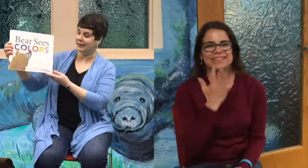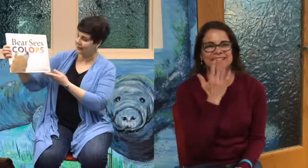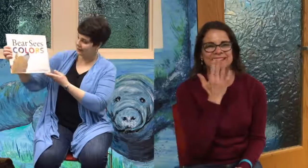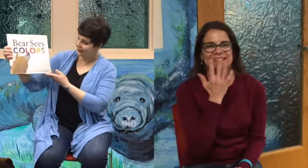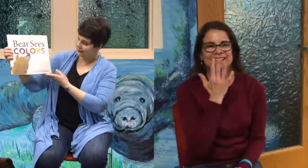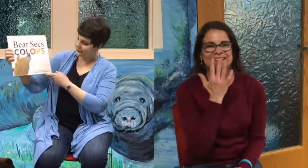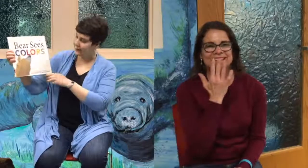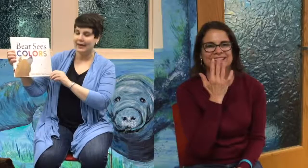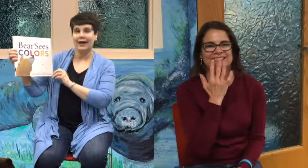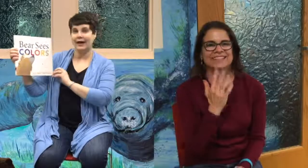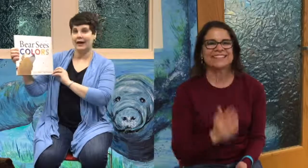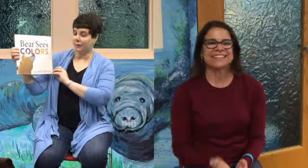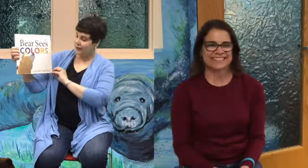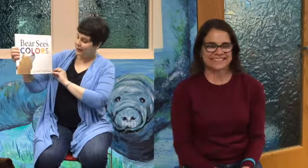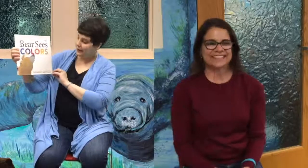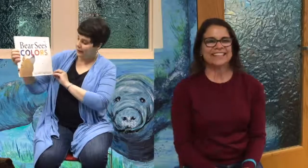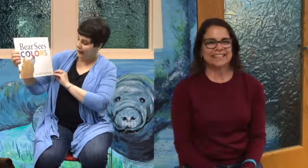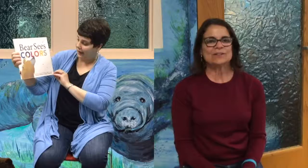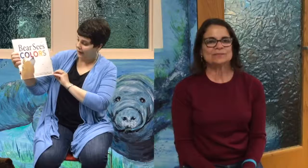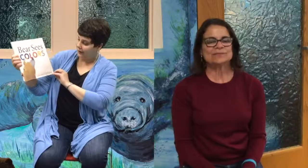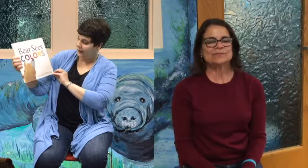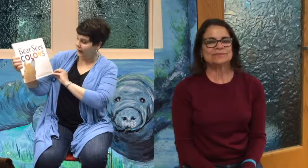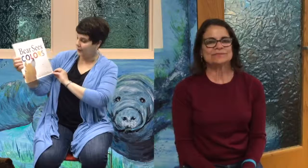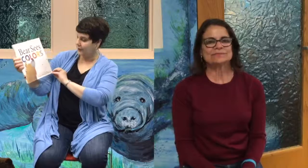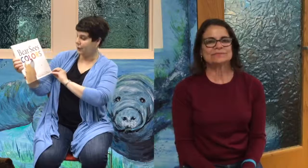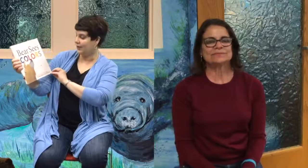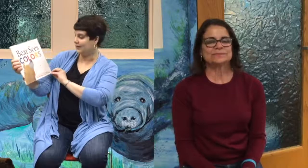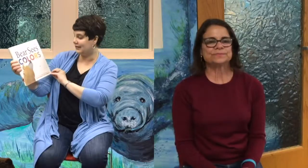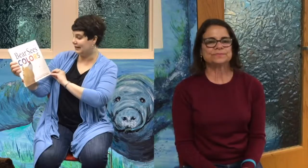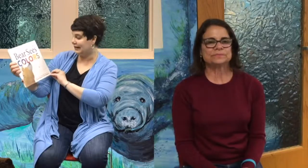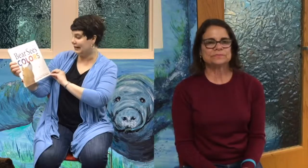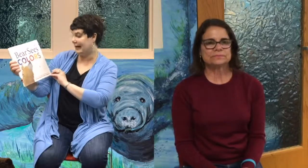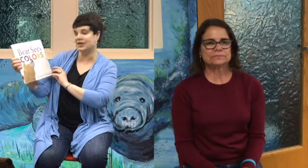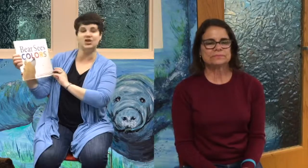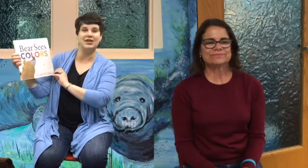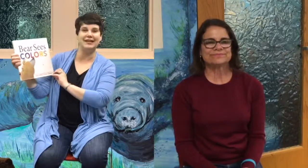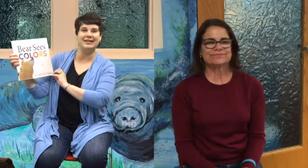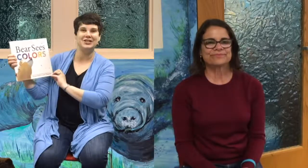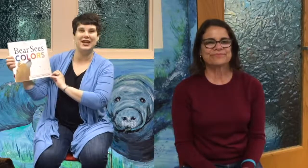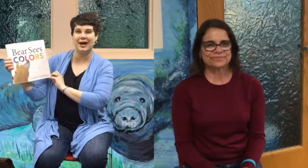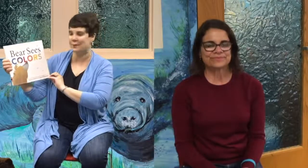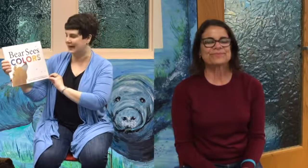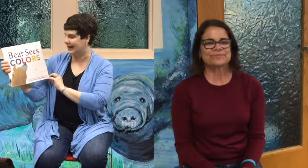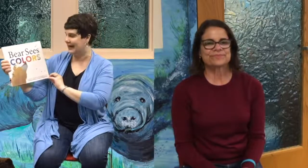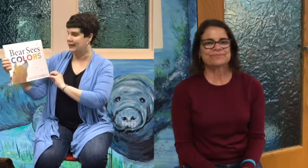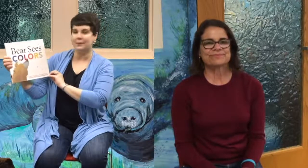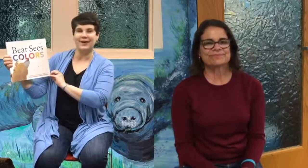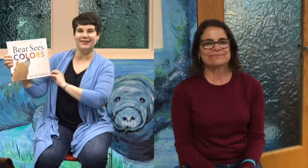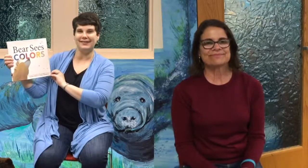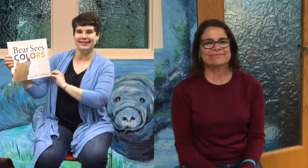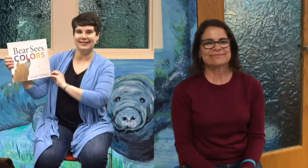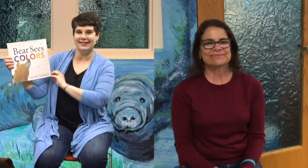Colors, written by Karma Wilson and Jane Chapman. Bear Sees